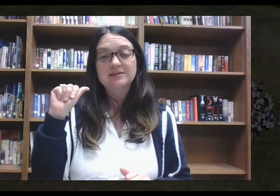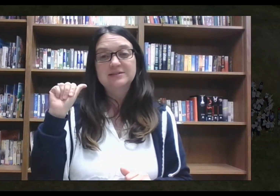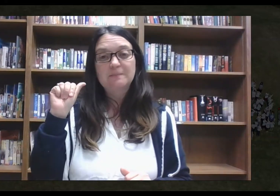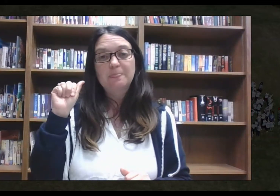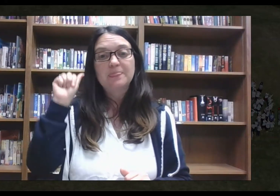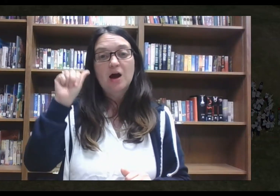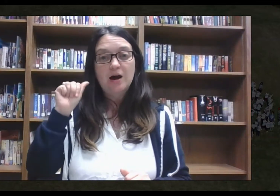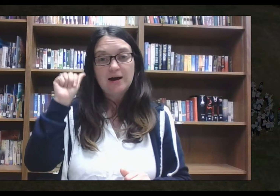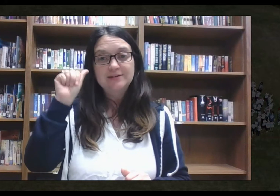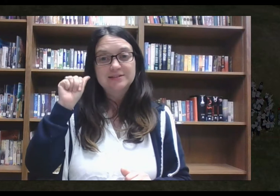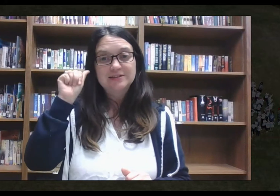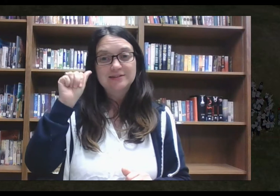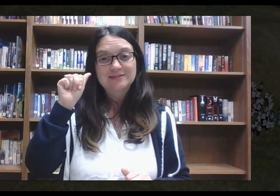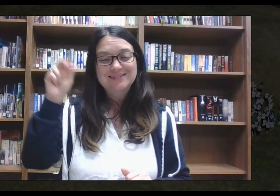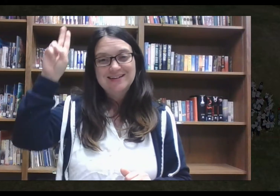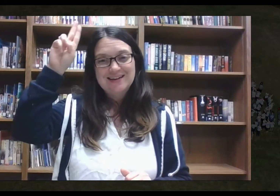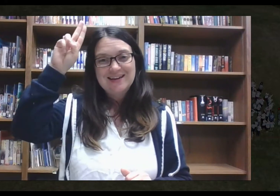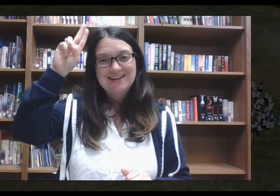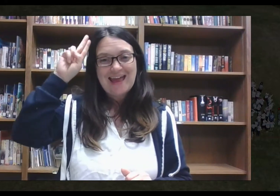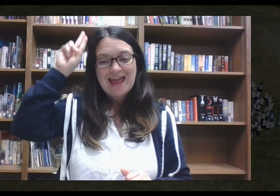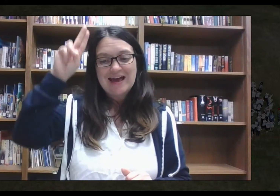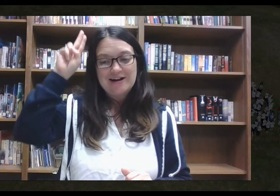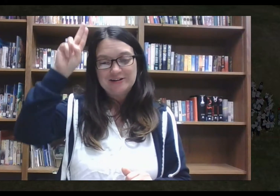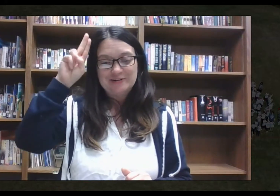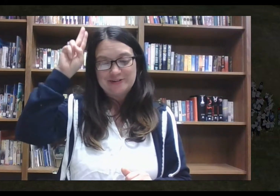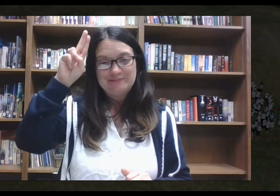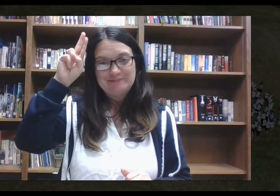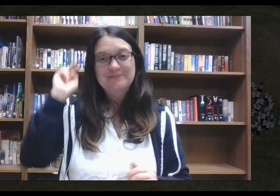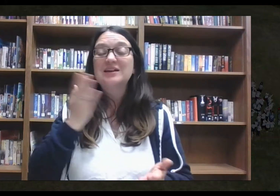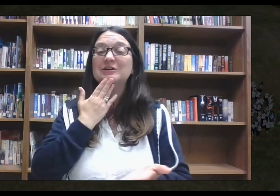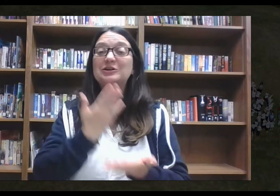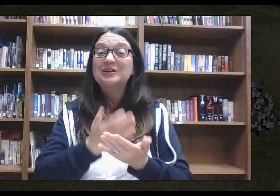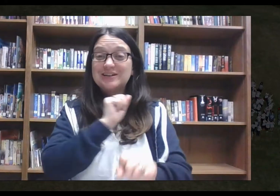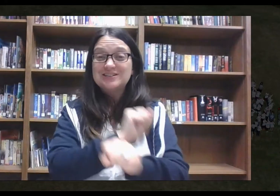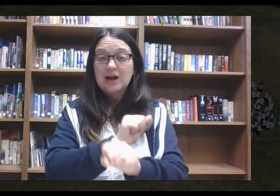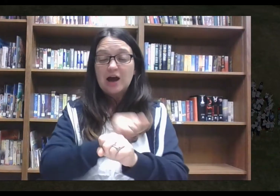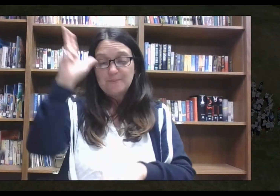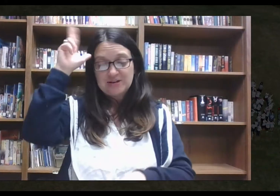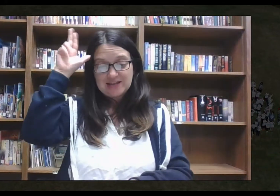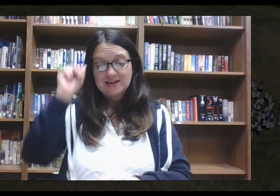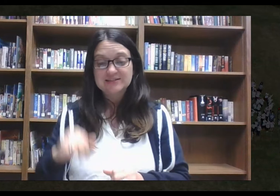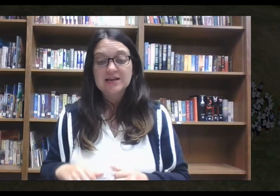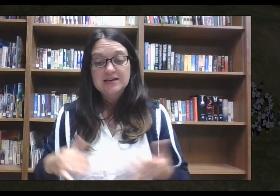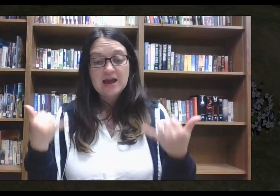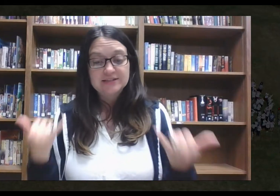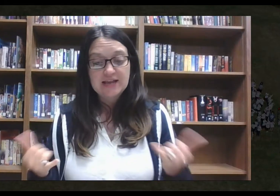Mustangs. Aunt and uncle. Good job, Mustangs. Now today,